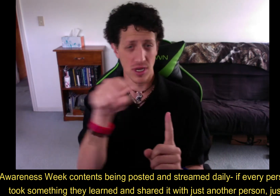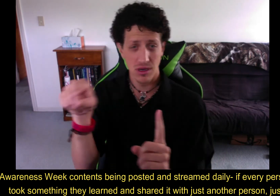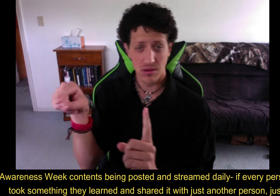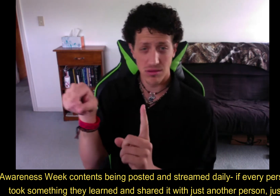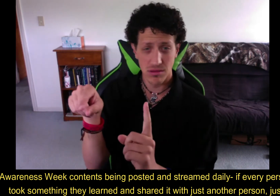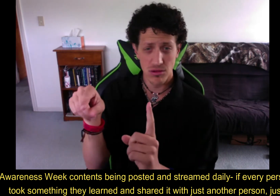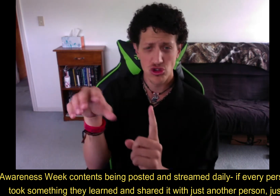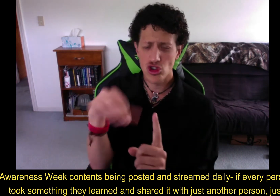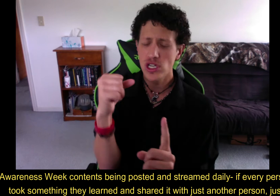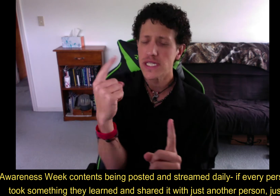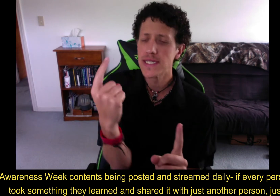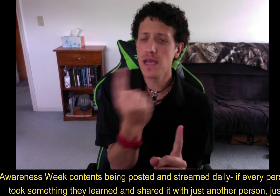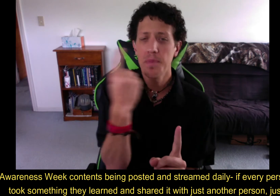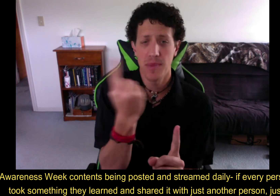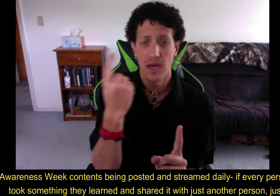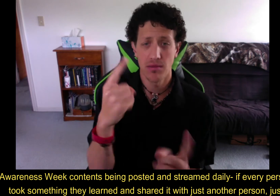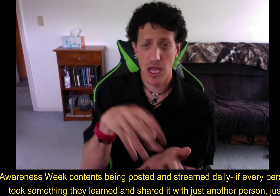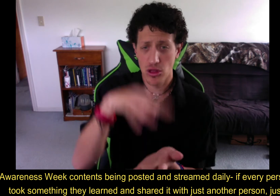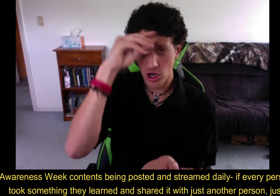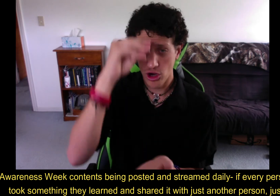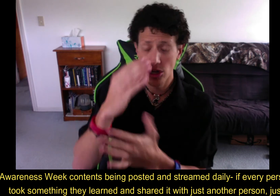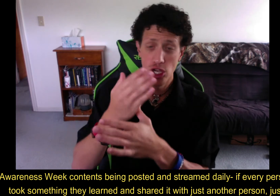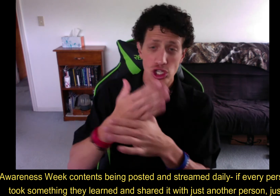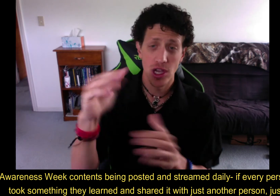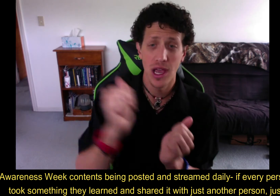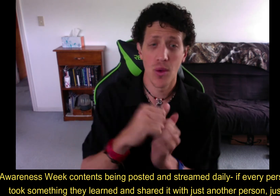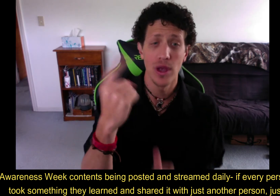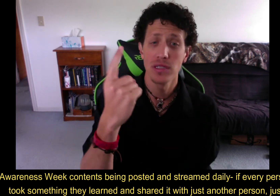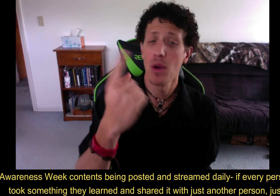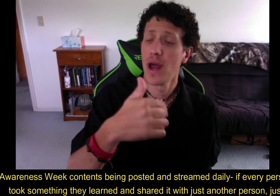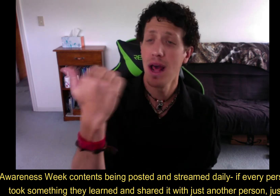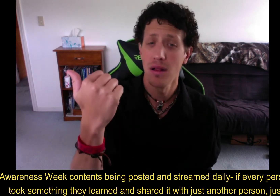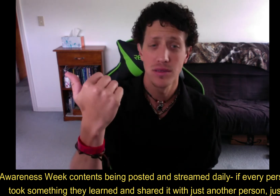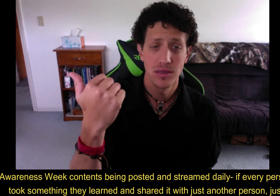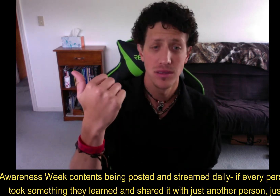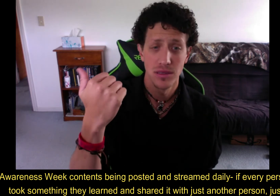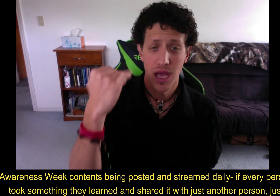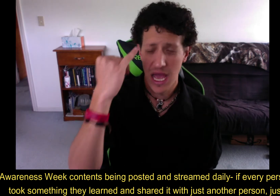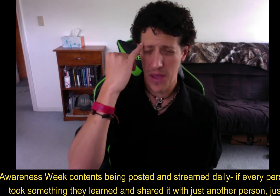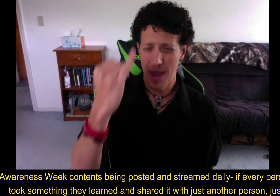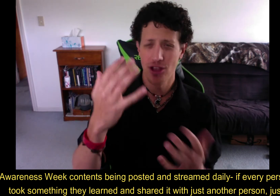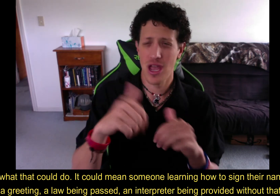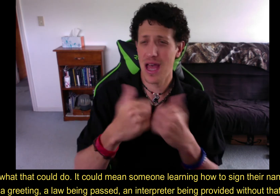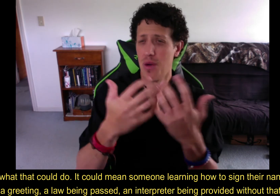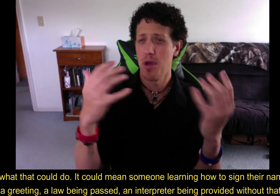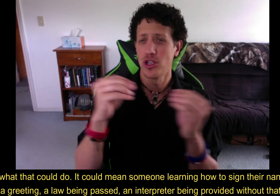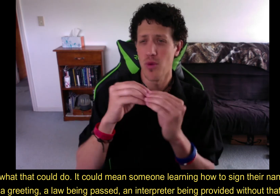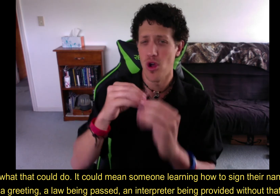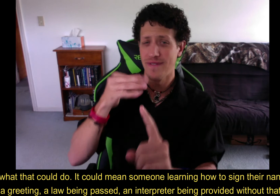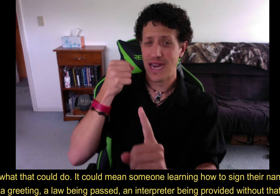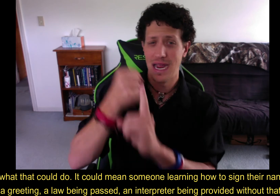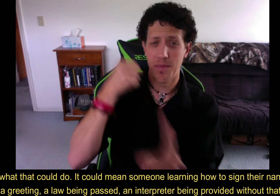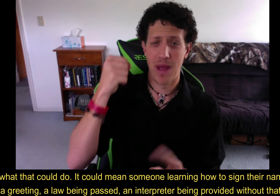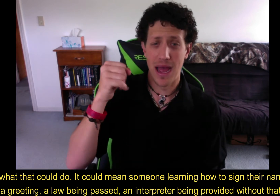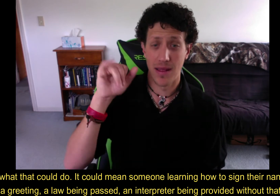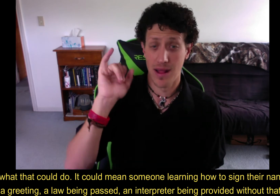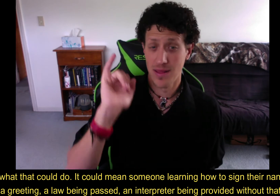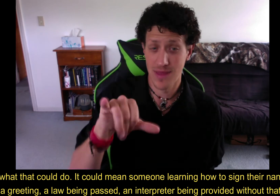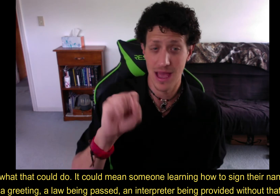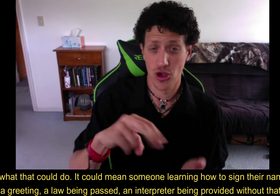took something they learned, share it with someone else. Imagine how much more of an impact that could